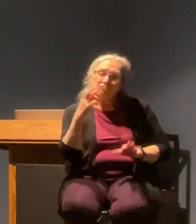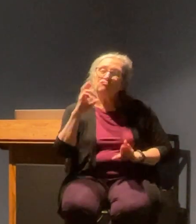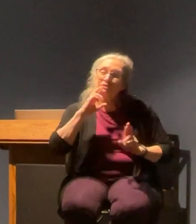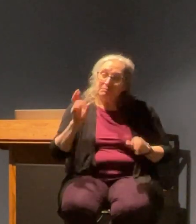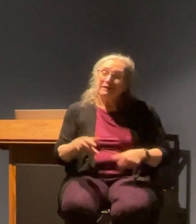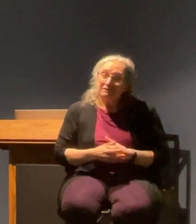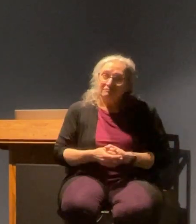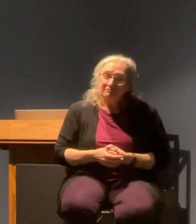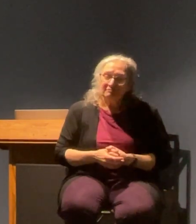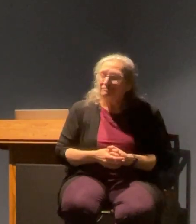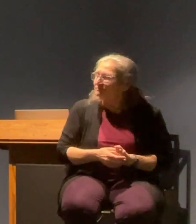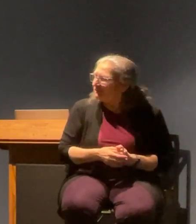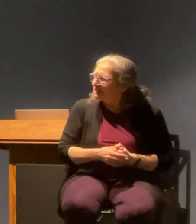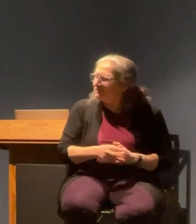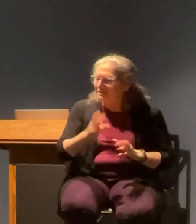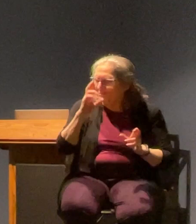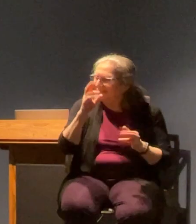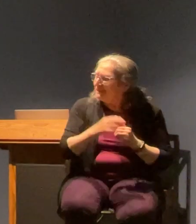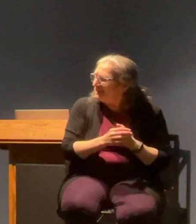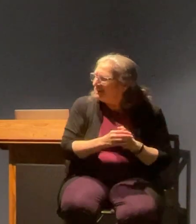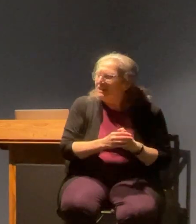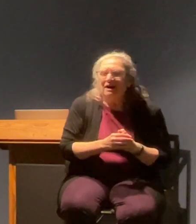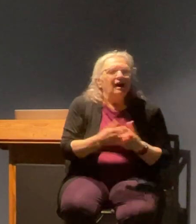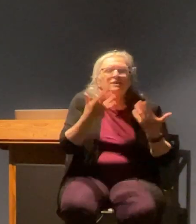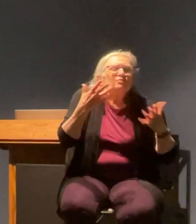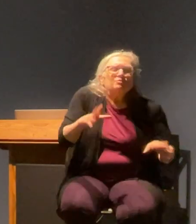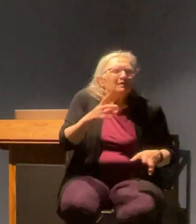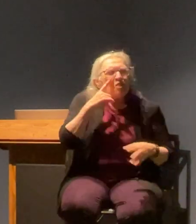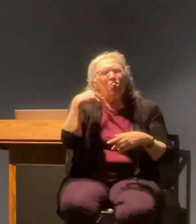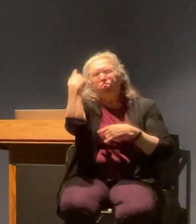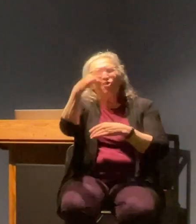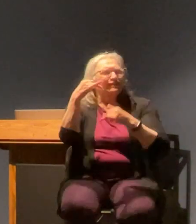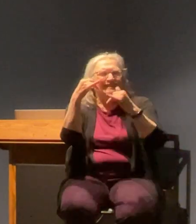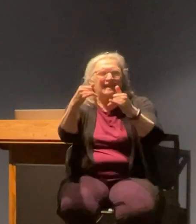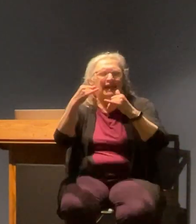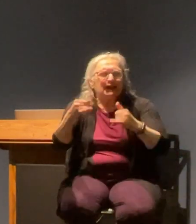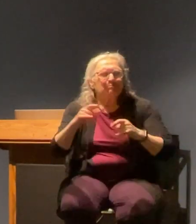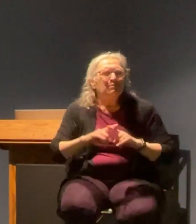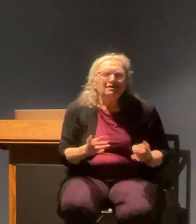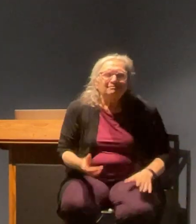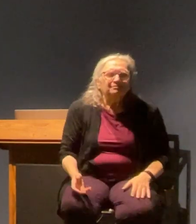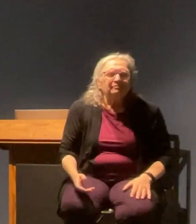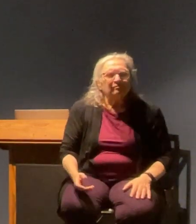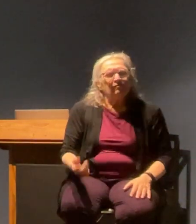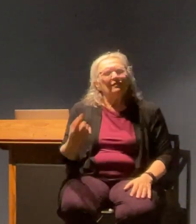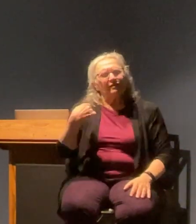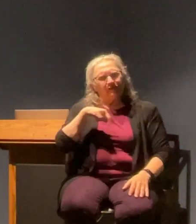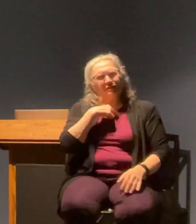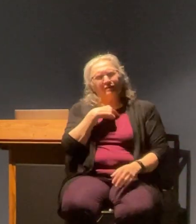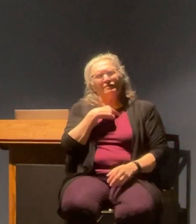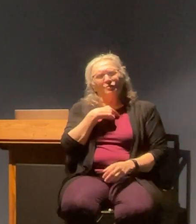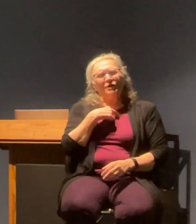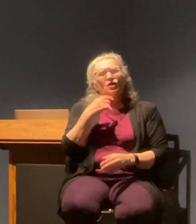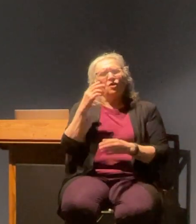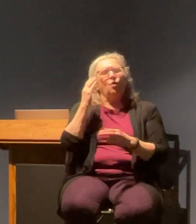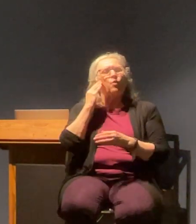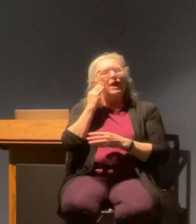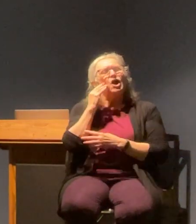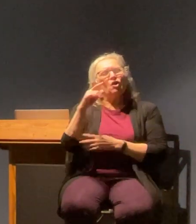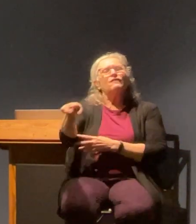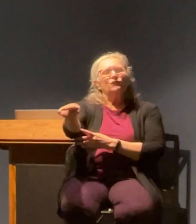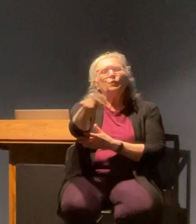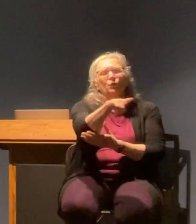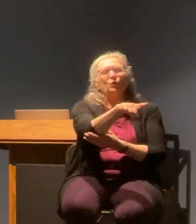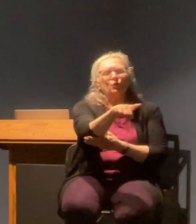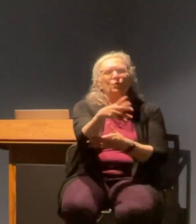language, with the fashion trends, not to say to look like them, but being aware, right? Because that's a conversation starter. And it also